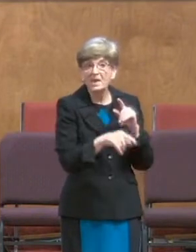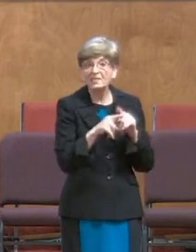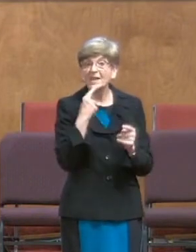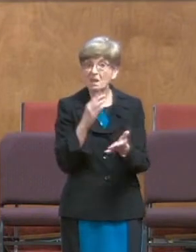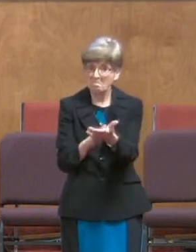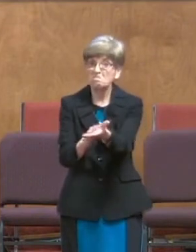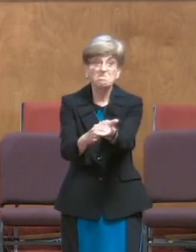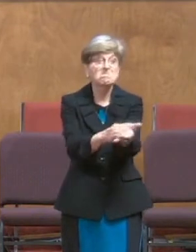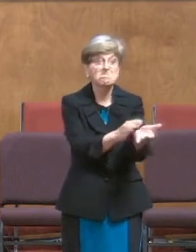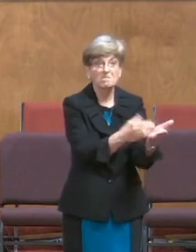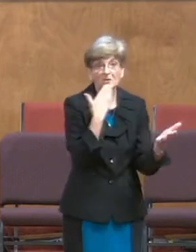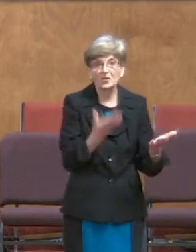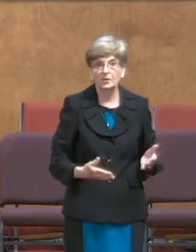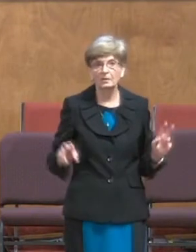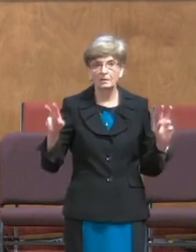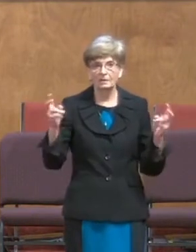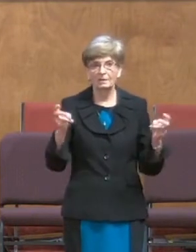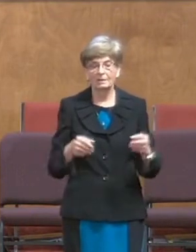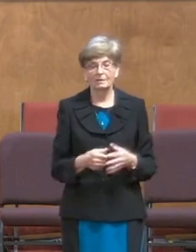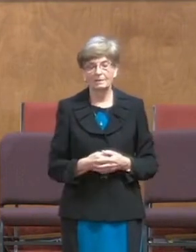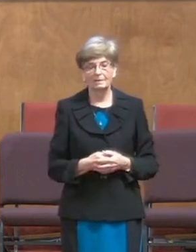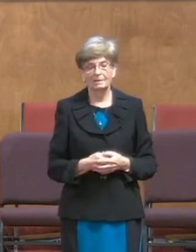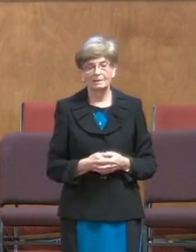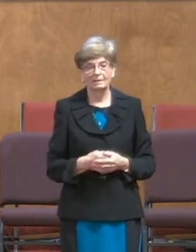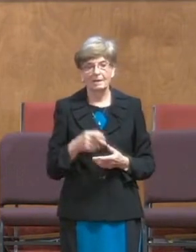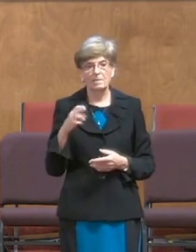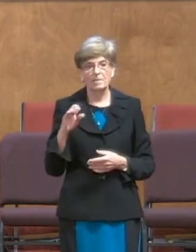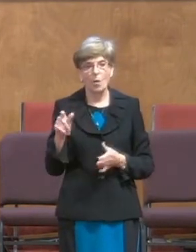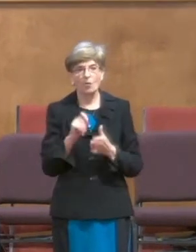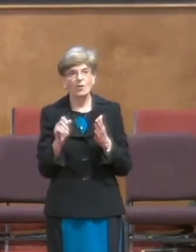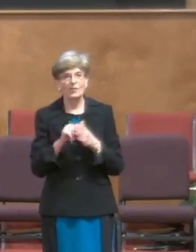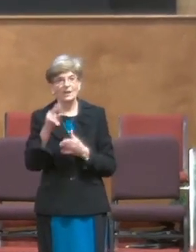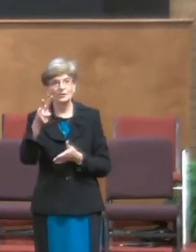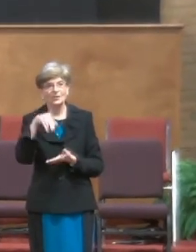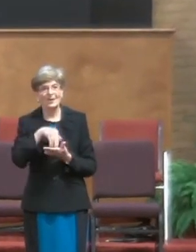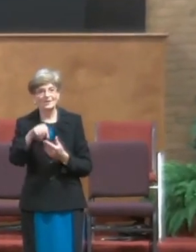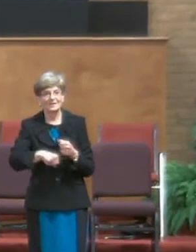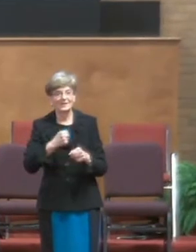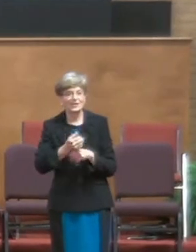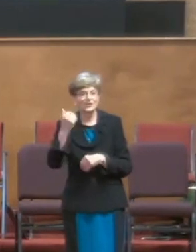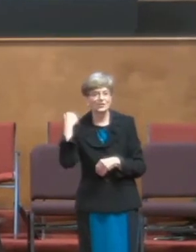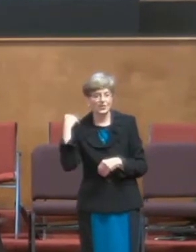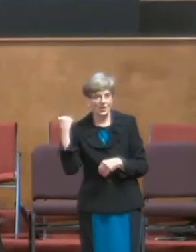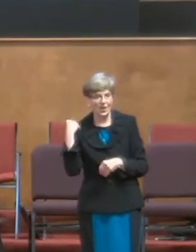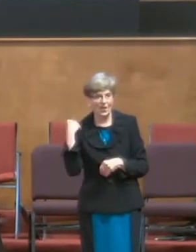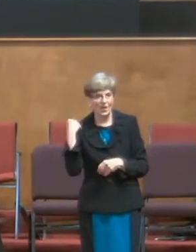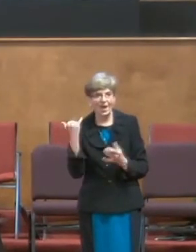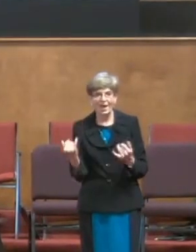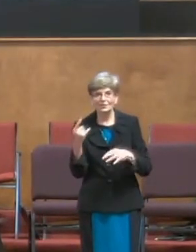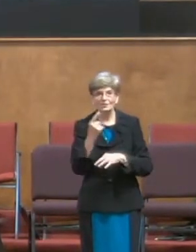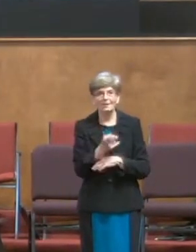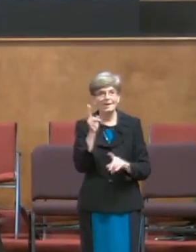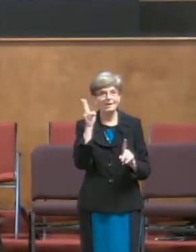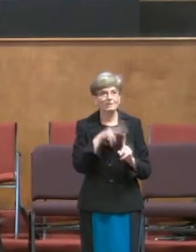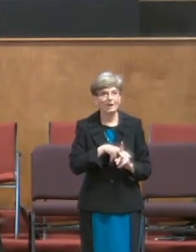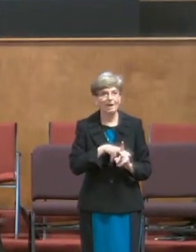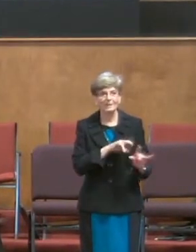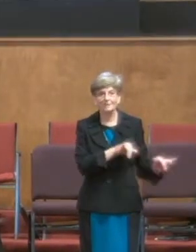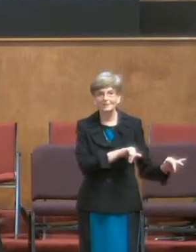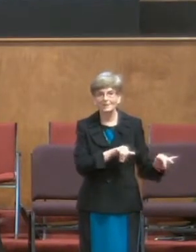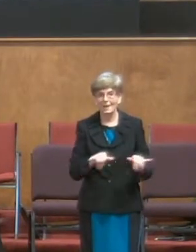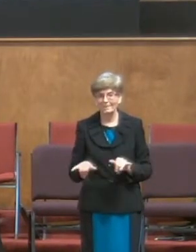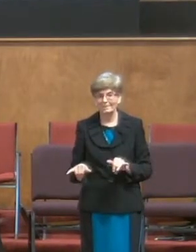Paul wrote that to the church at Rome 2,000 years ago, and it's still as true today as it was when he penned